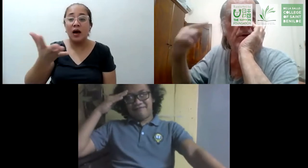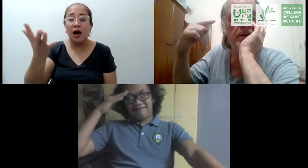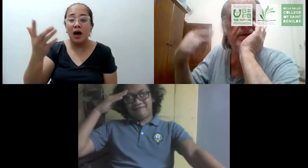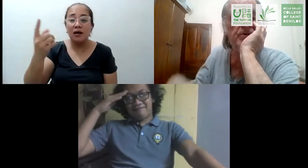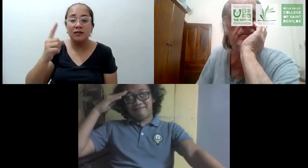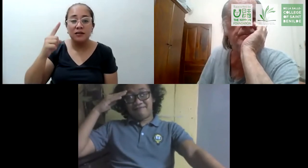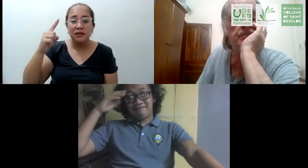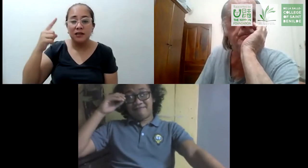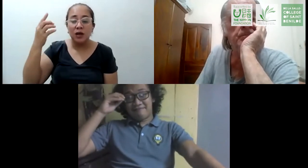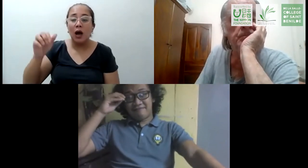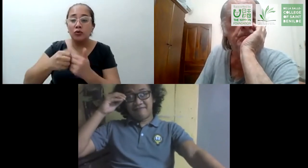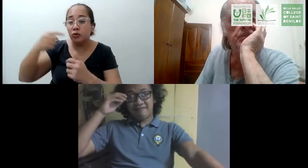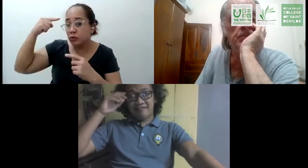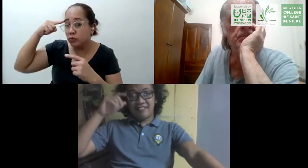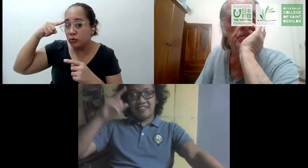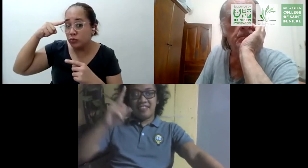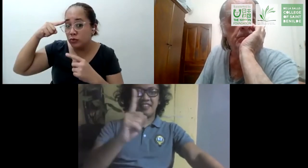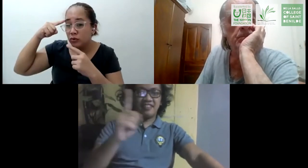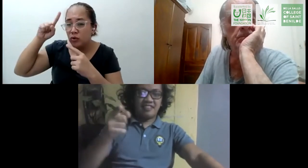downward orientation?